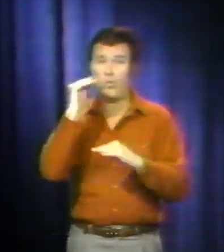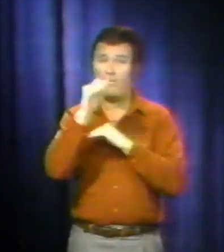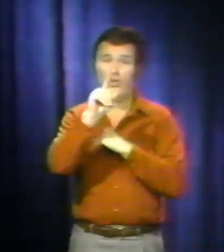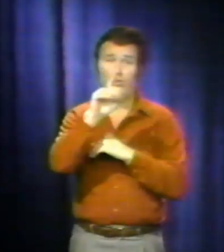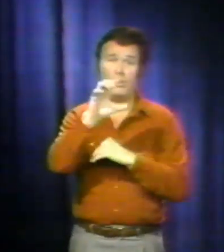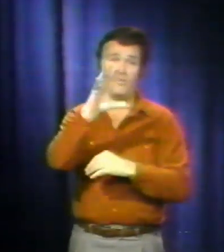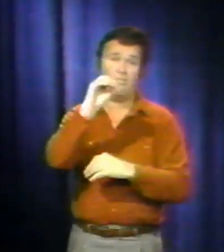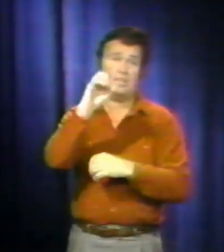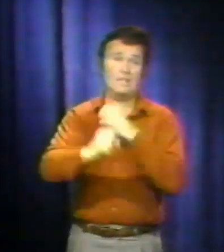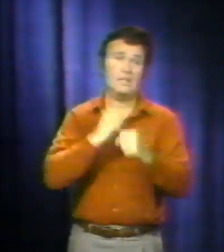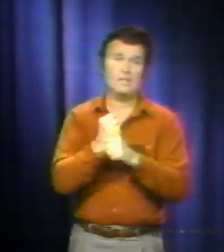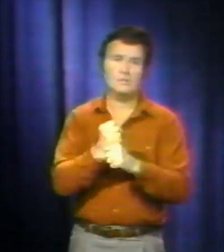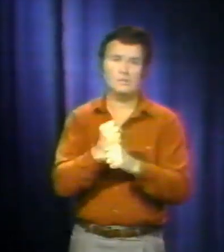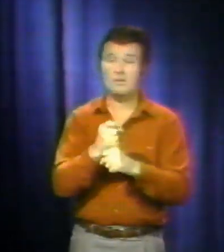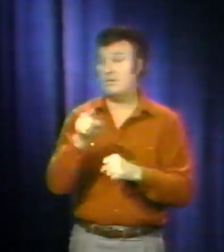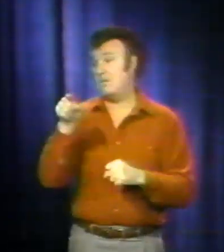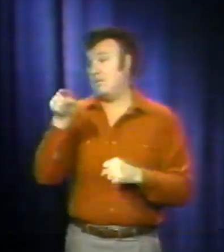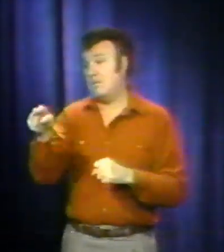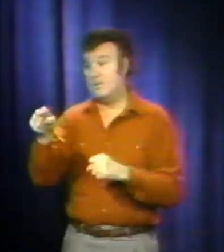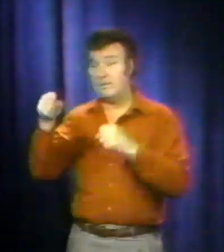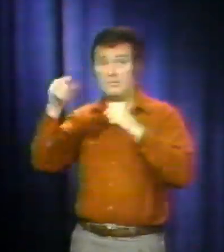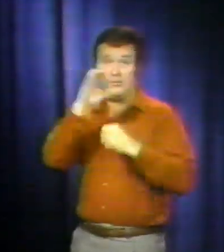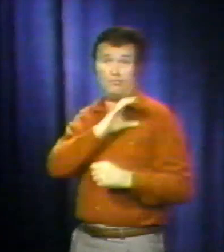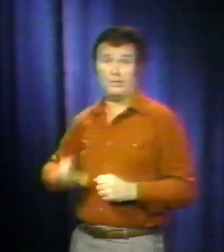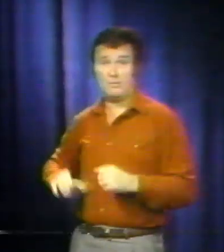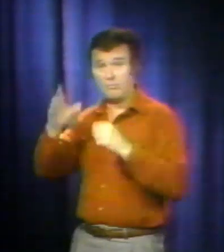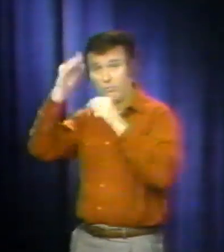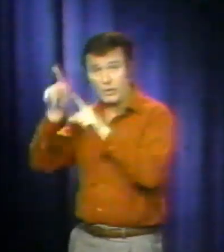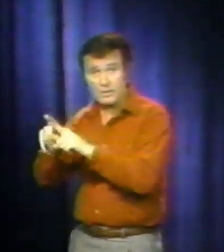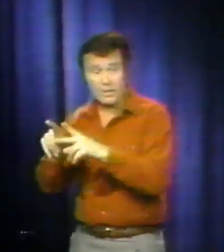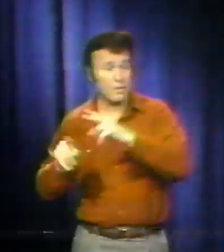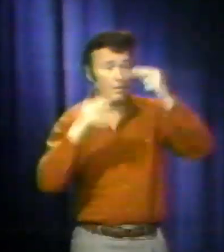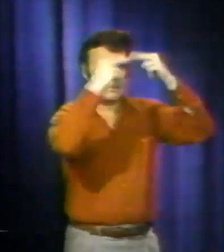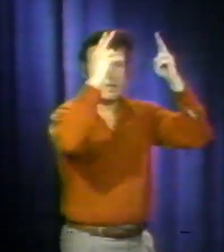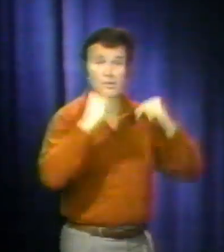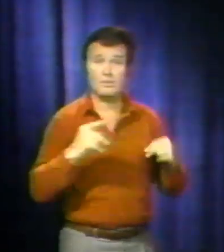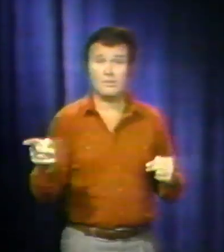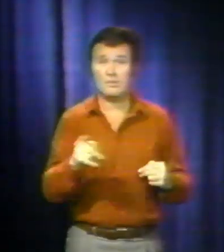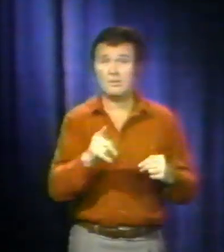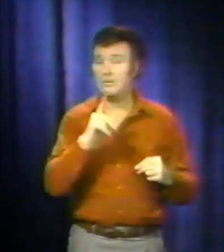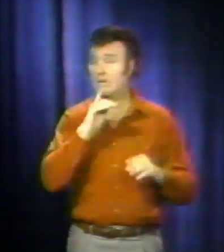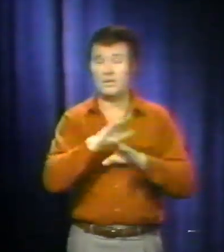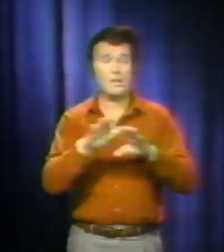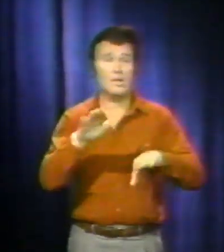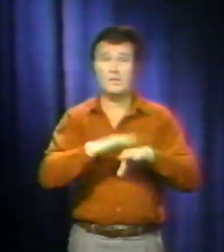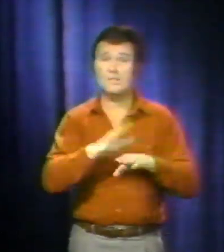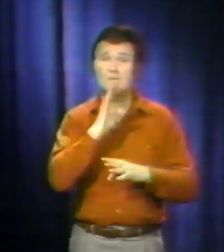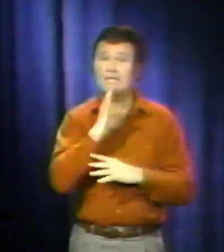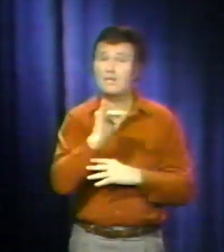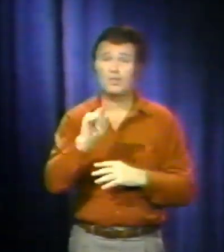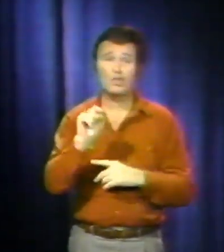for over 150 years, the Christian Brothers and the nuns were not on speaking terms.